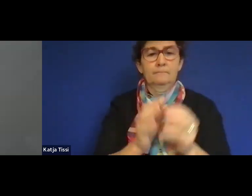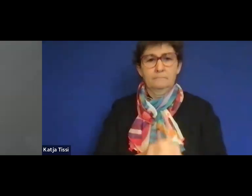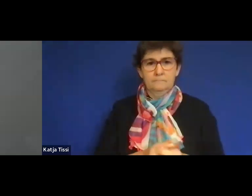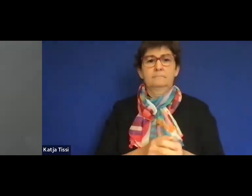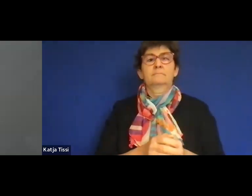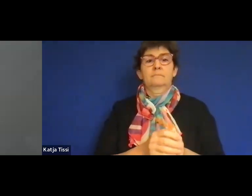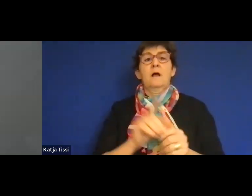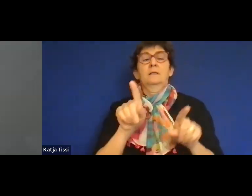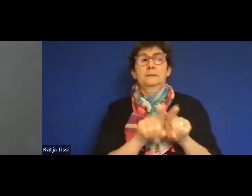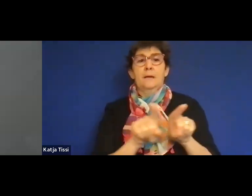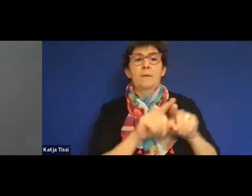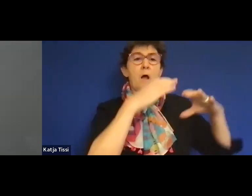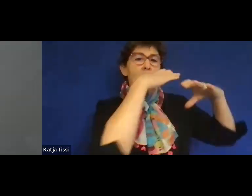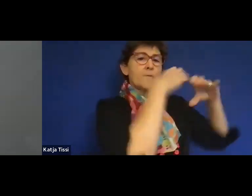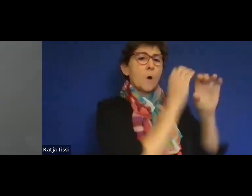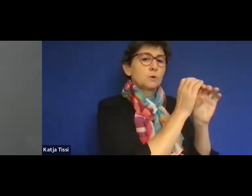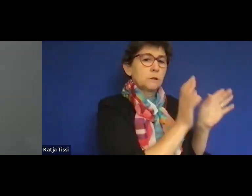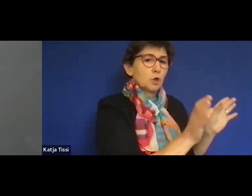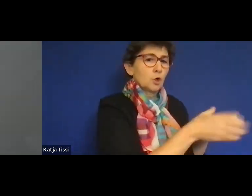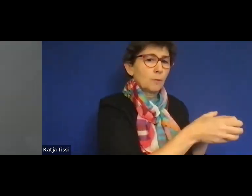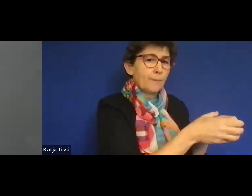us further develop our scale.